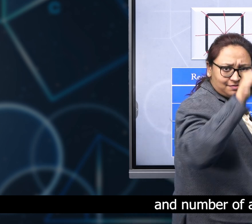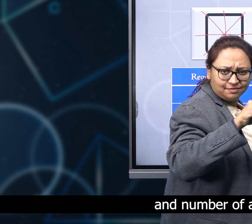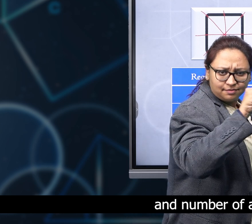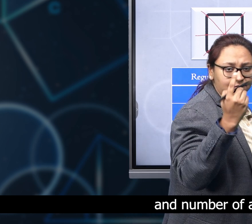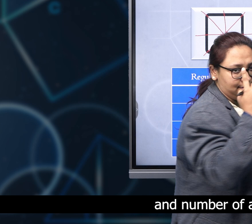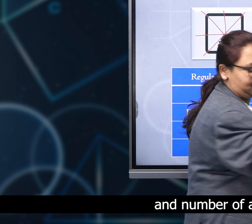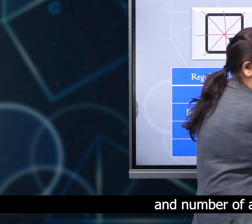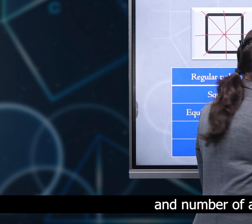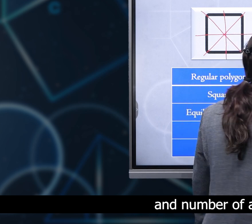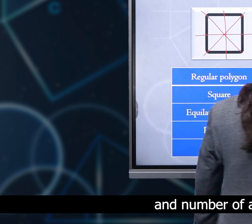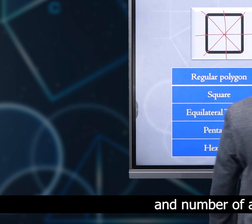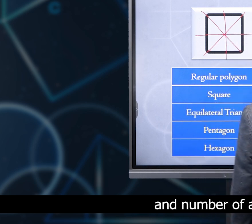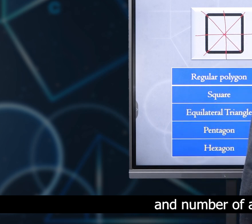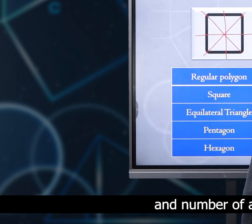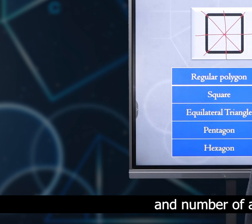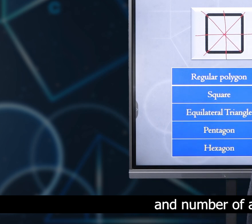and number of axes of symmetry is 6.